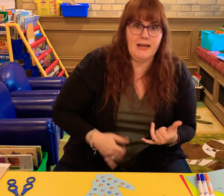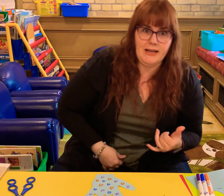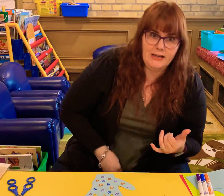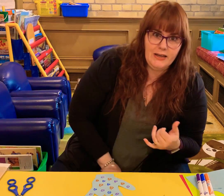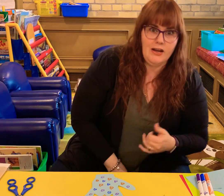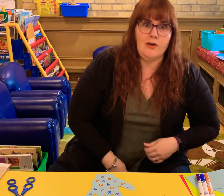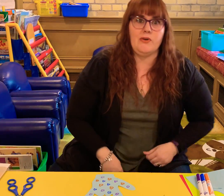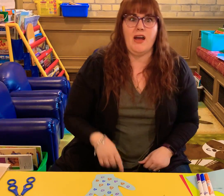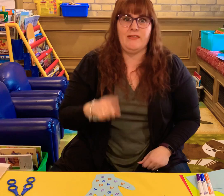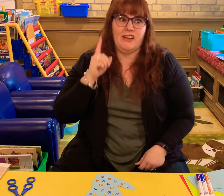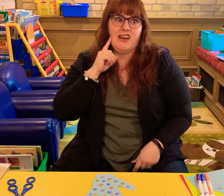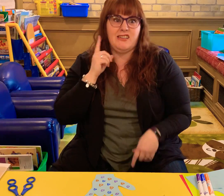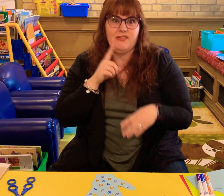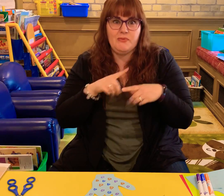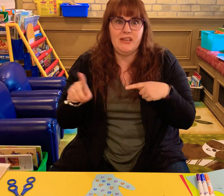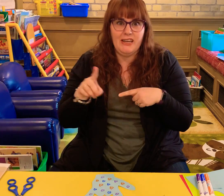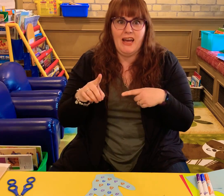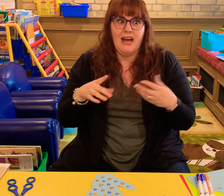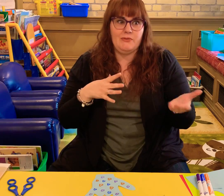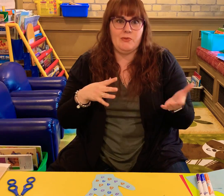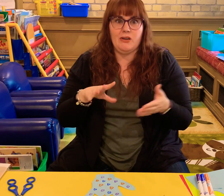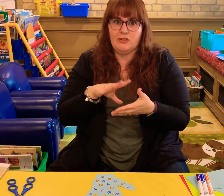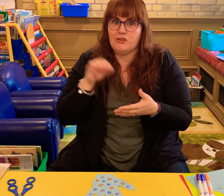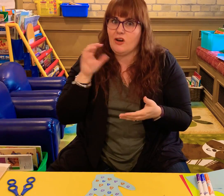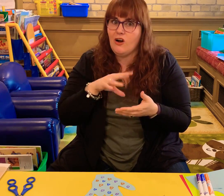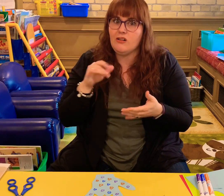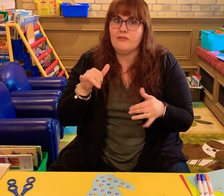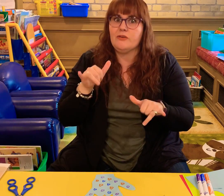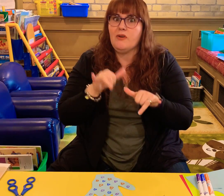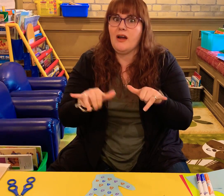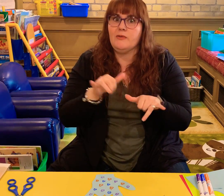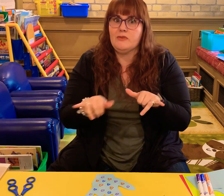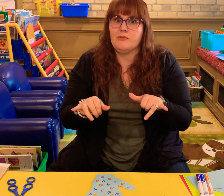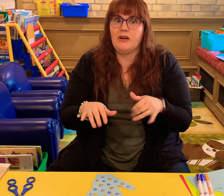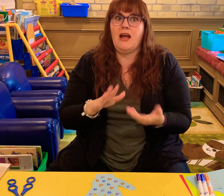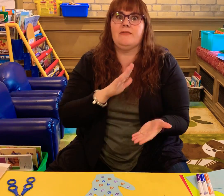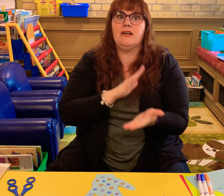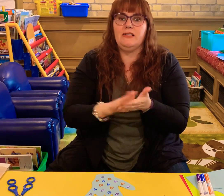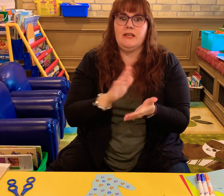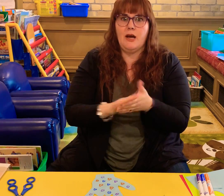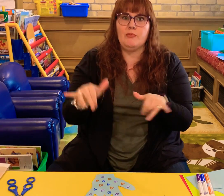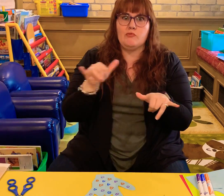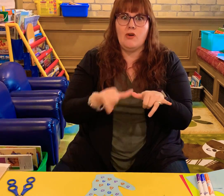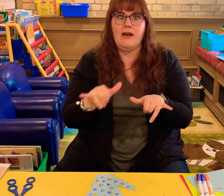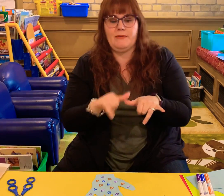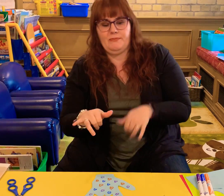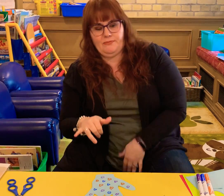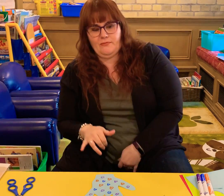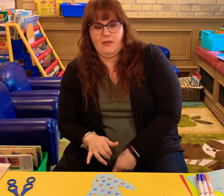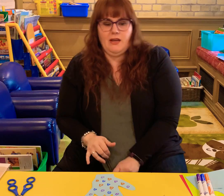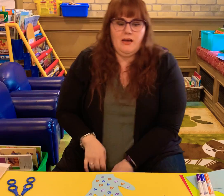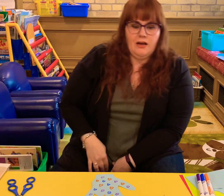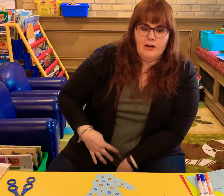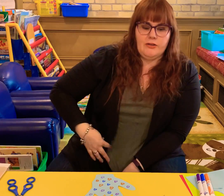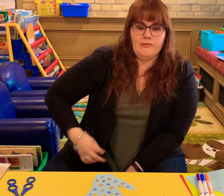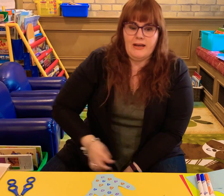we're having a Deaf Week and we want to learn all of the rhymes we're gonna have a cleanup rhyme are you ready